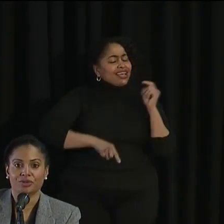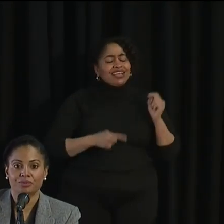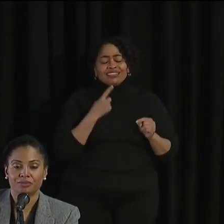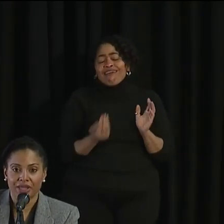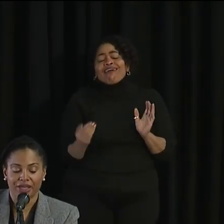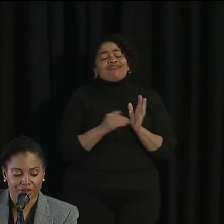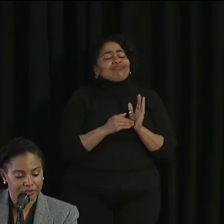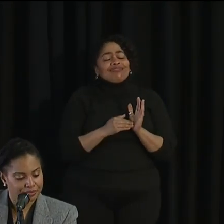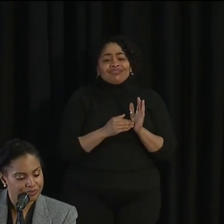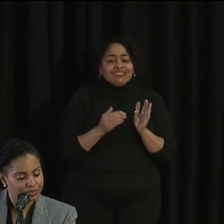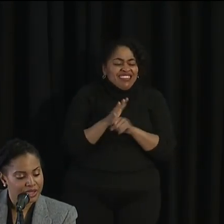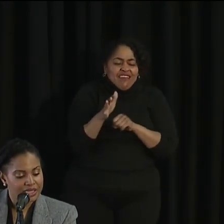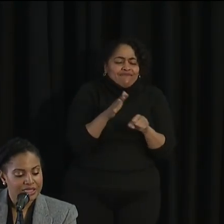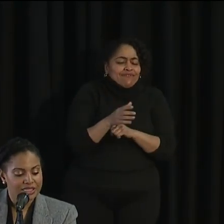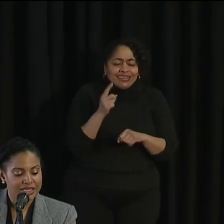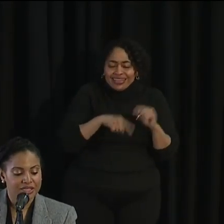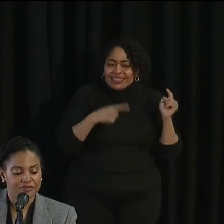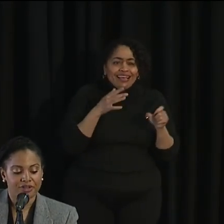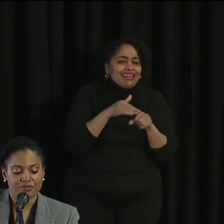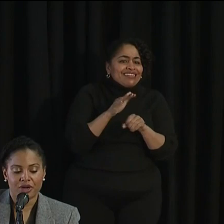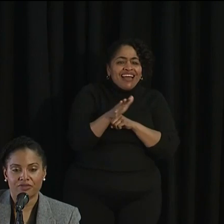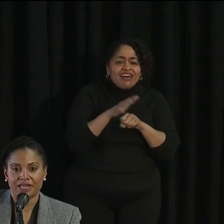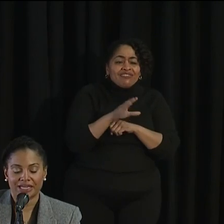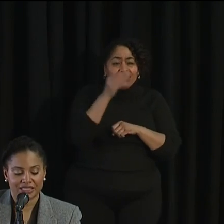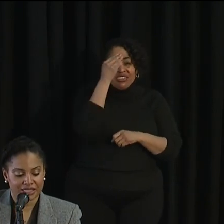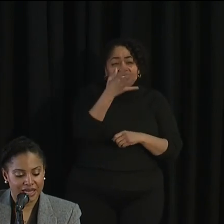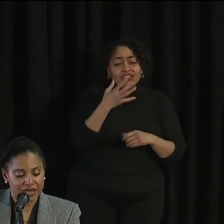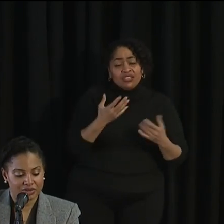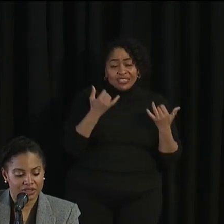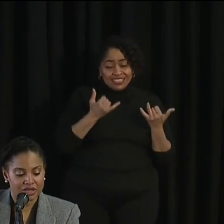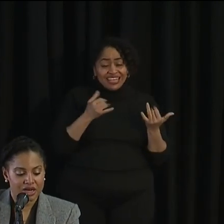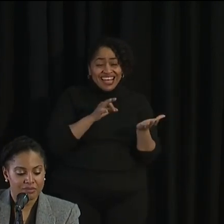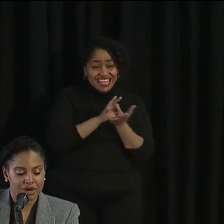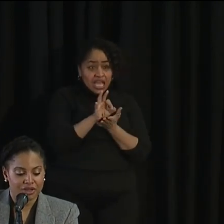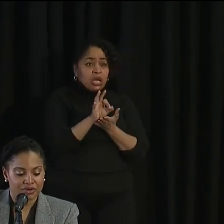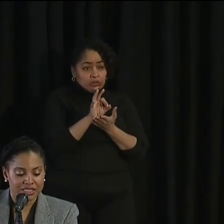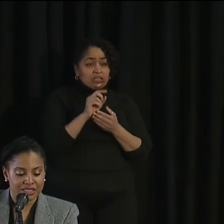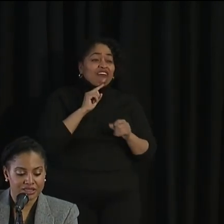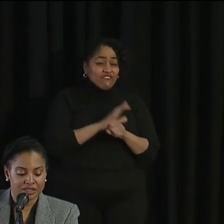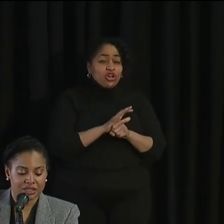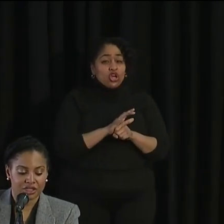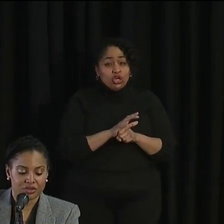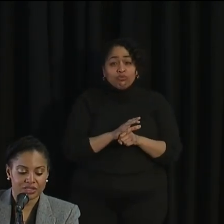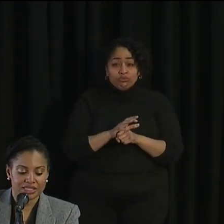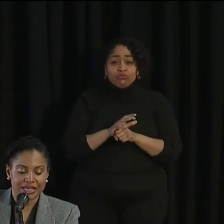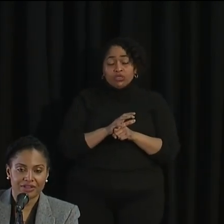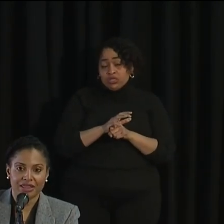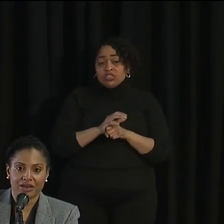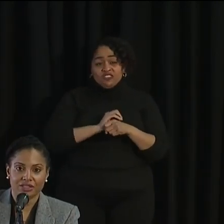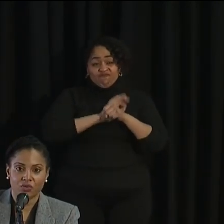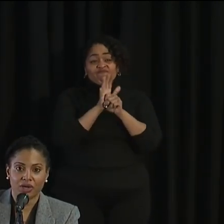so thank you. Today's confirmed COVID-19 count among the residents includes